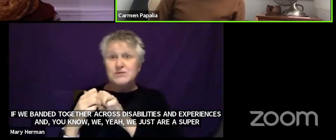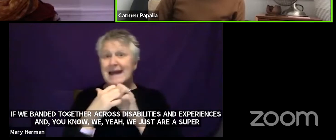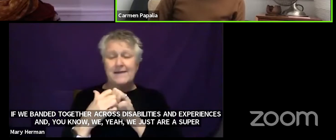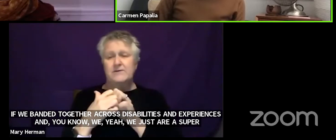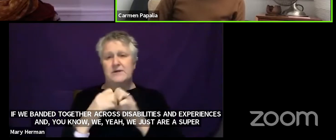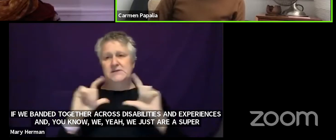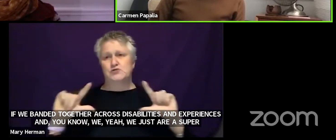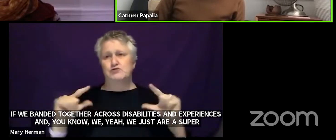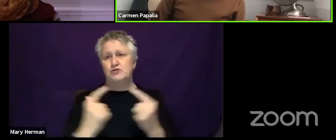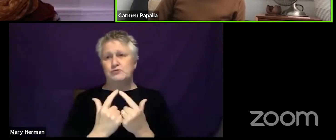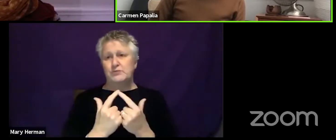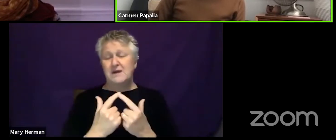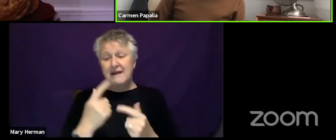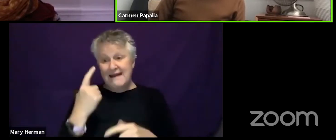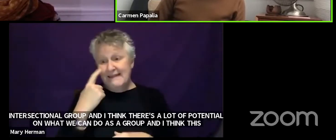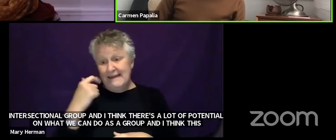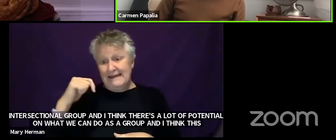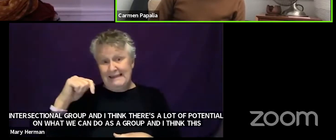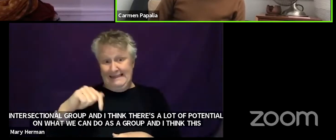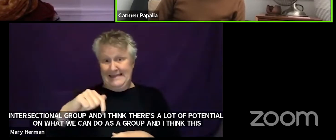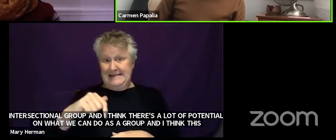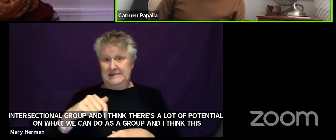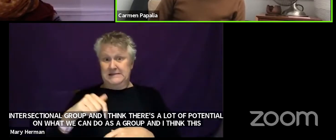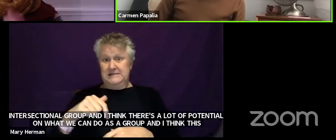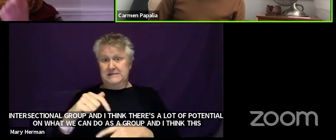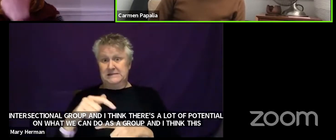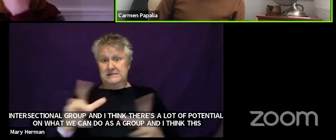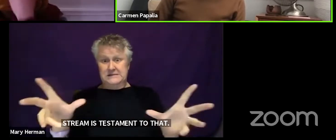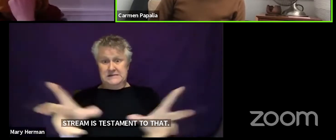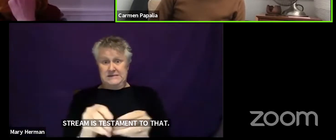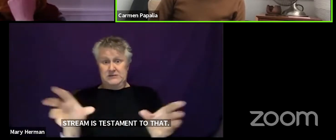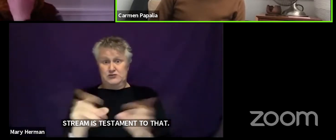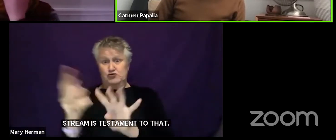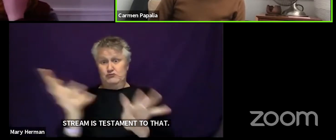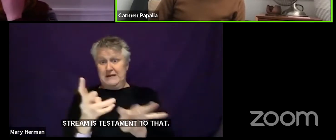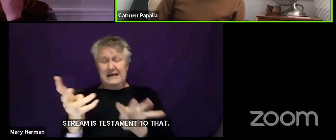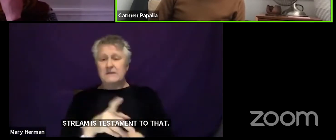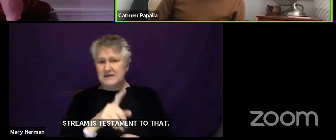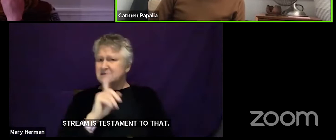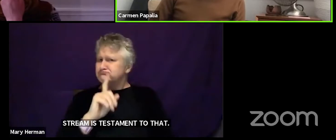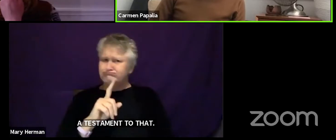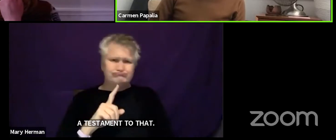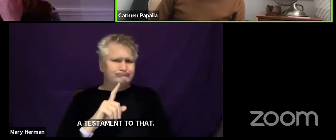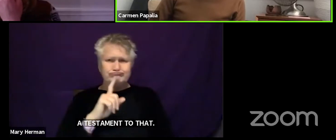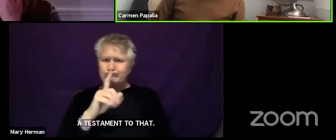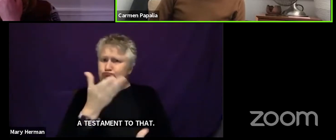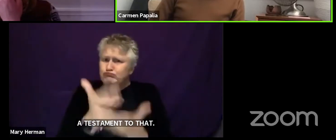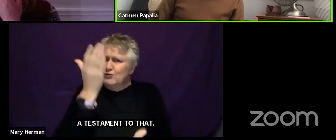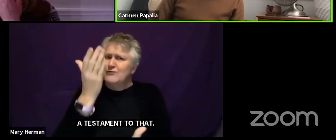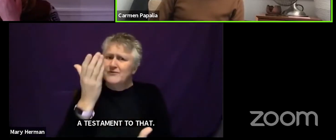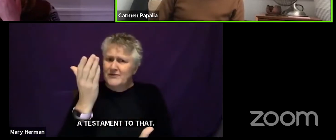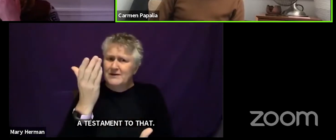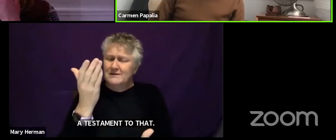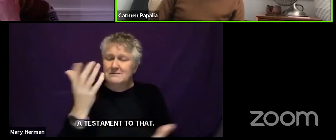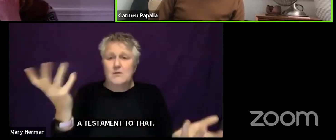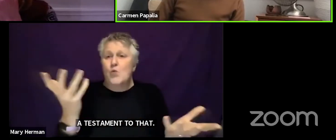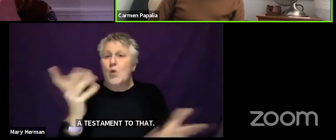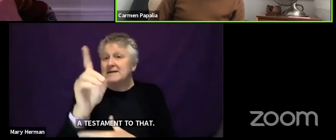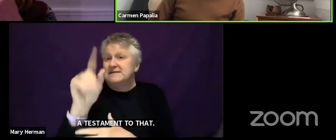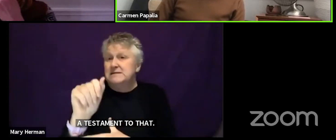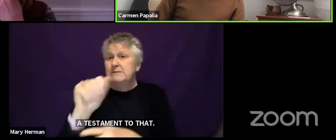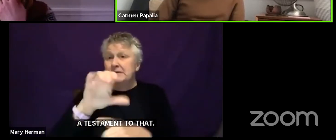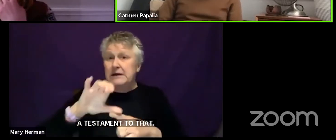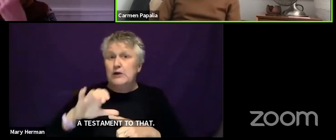is testament to that, and what disability culture is.